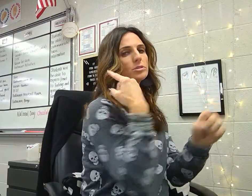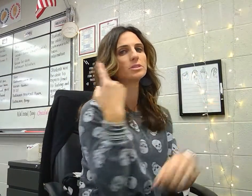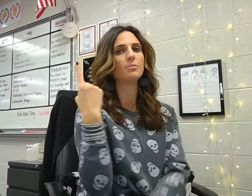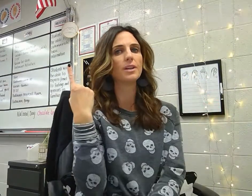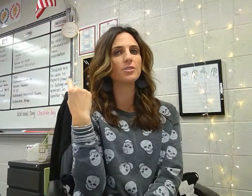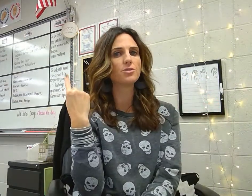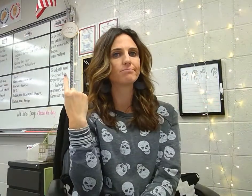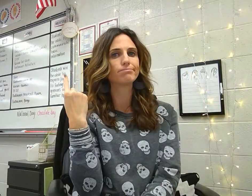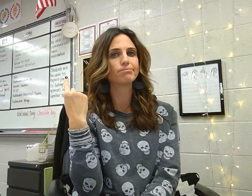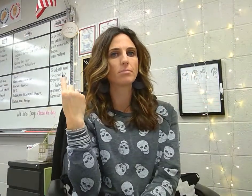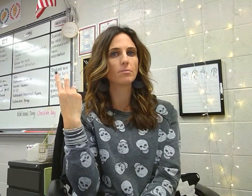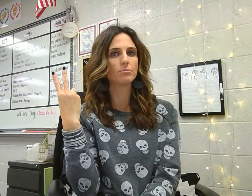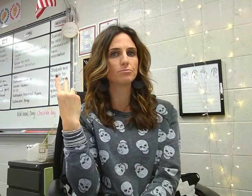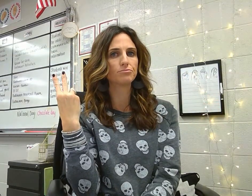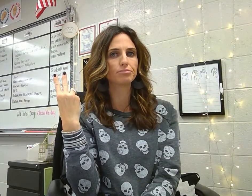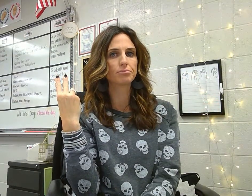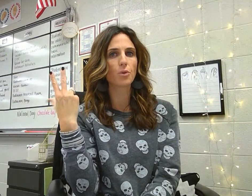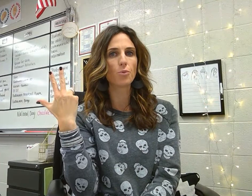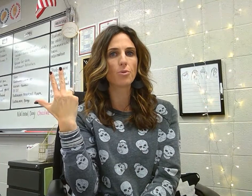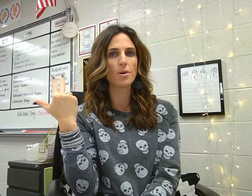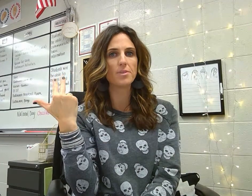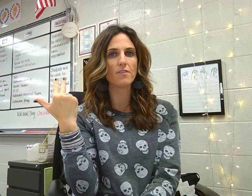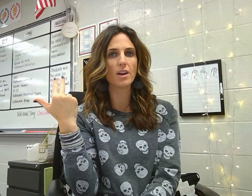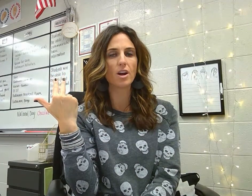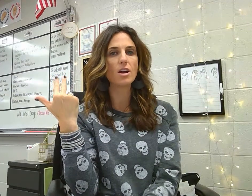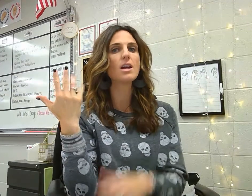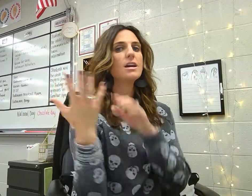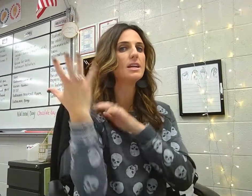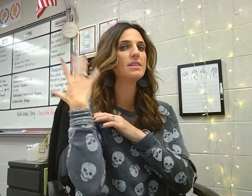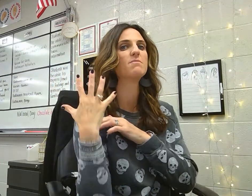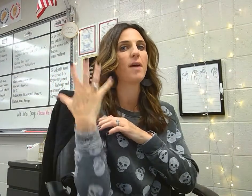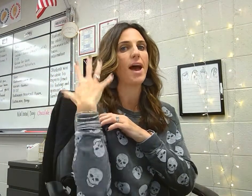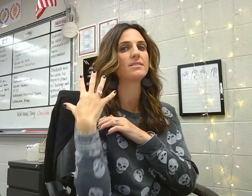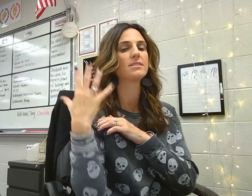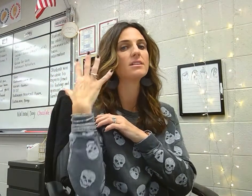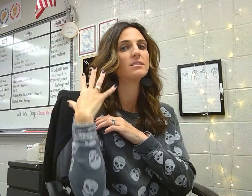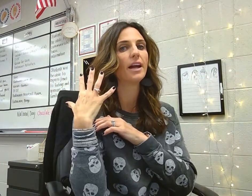Some signers will throw up the finger in this past